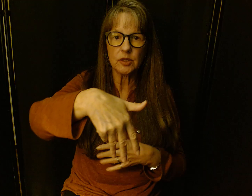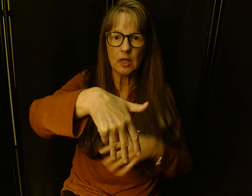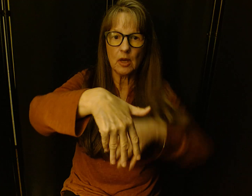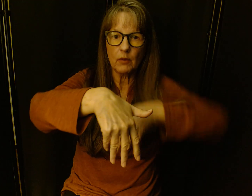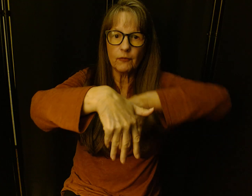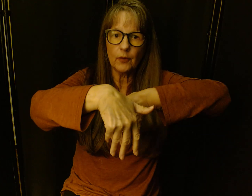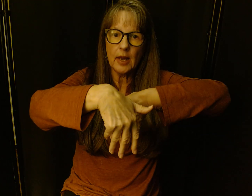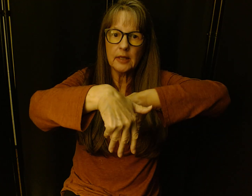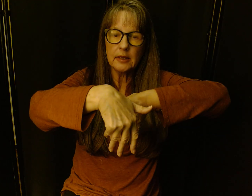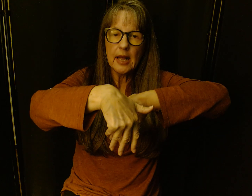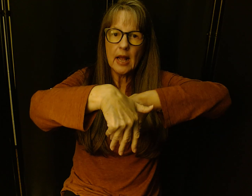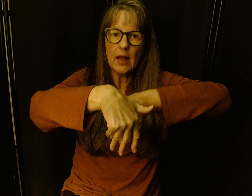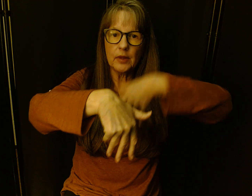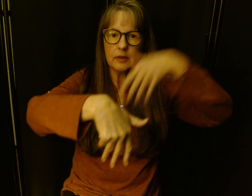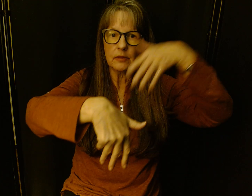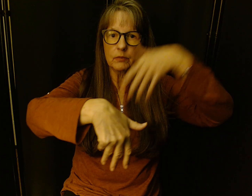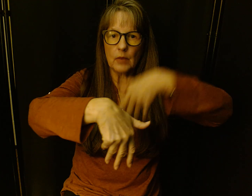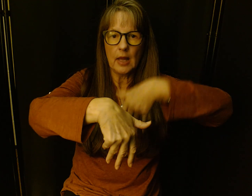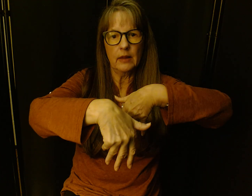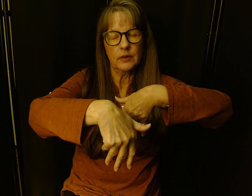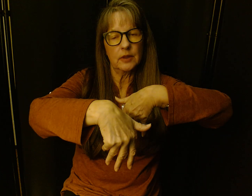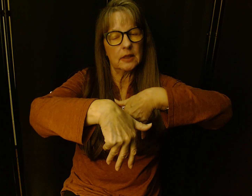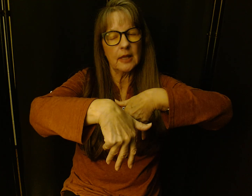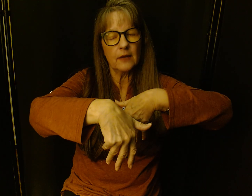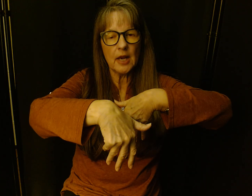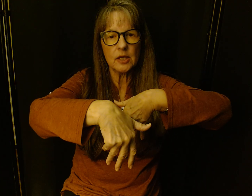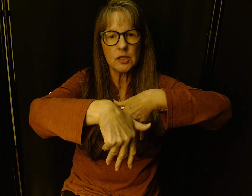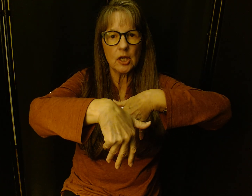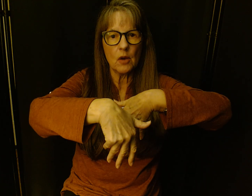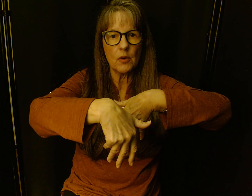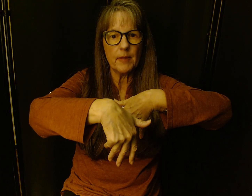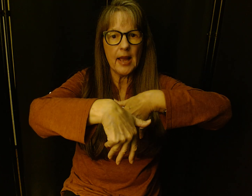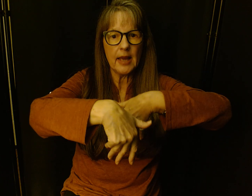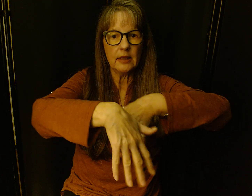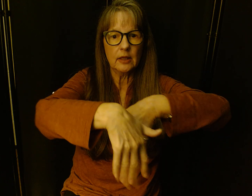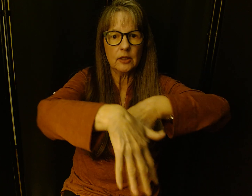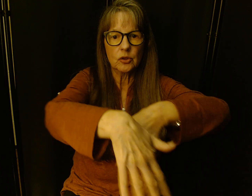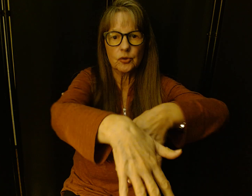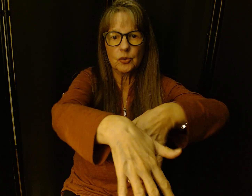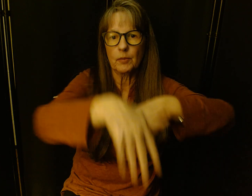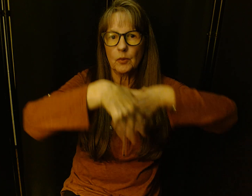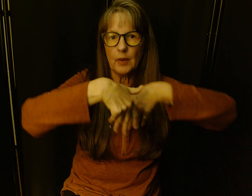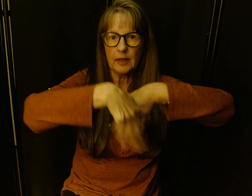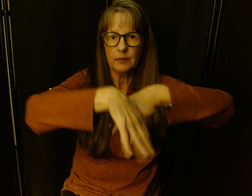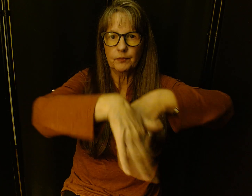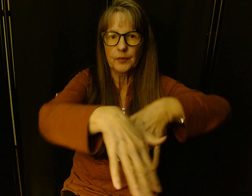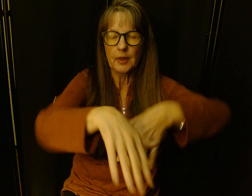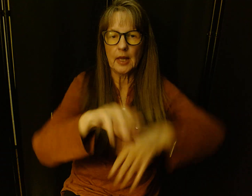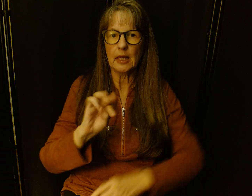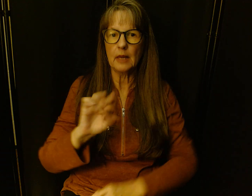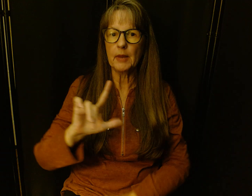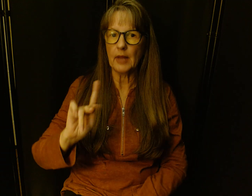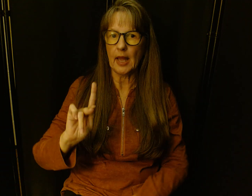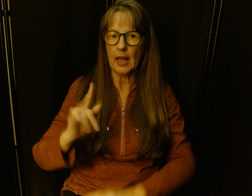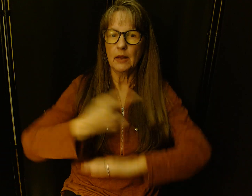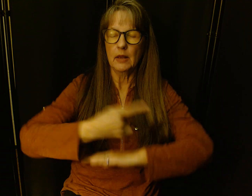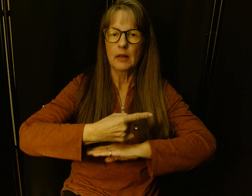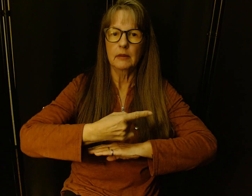go in front, and the left hand is going to go in the back, and they're doing a parade, like an MLK